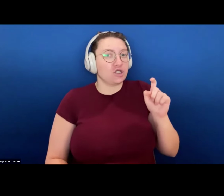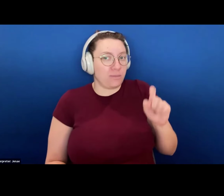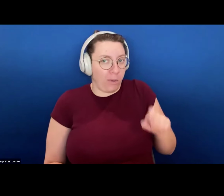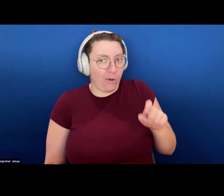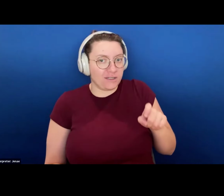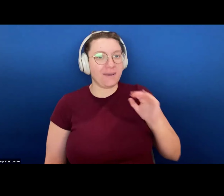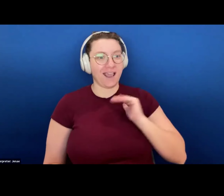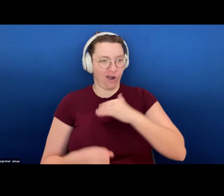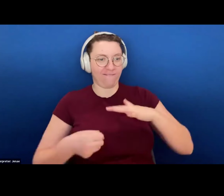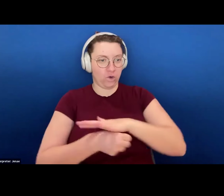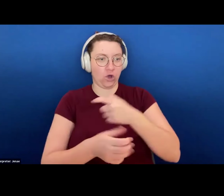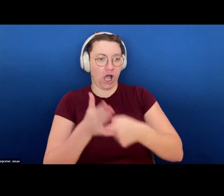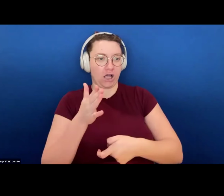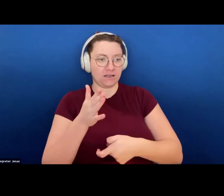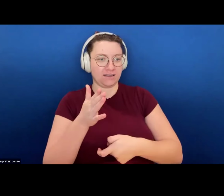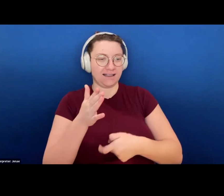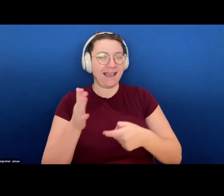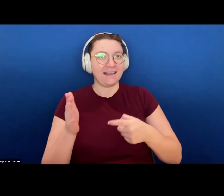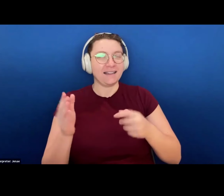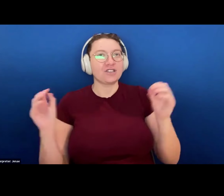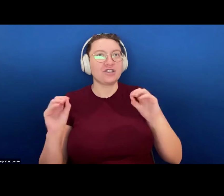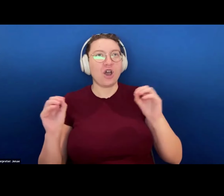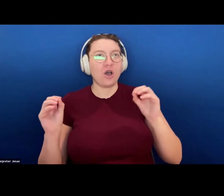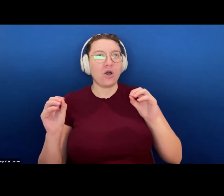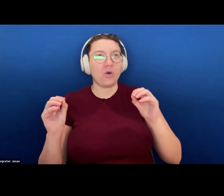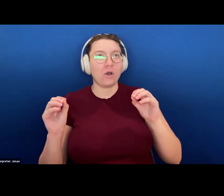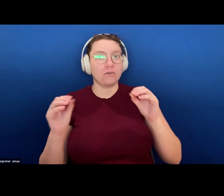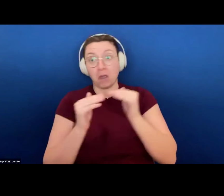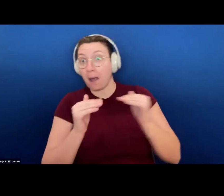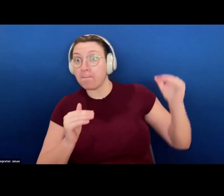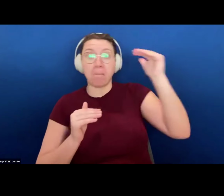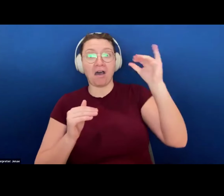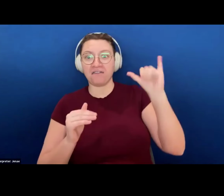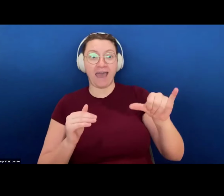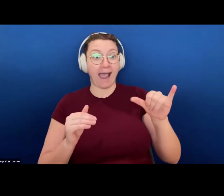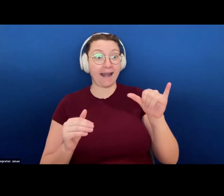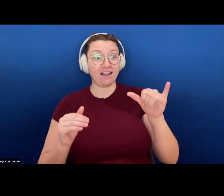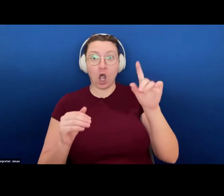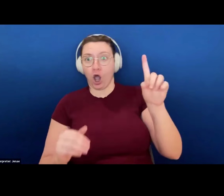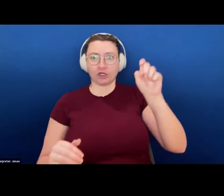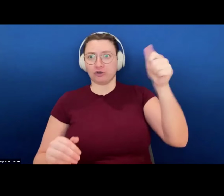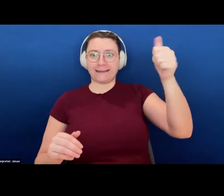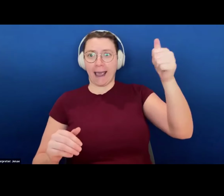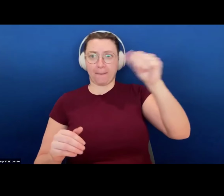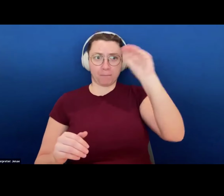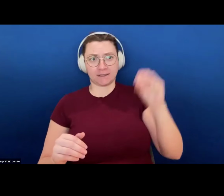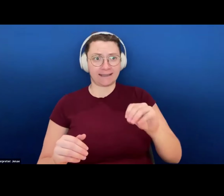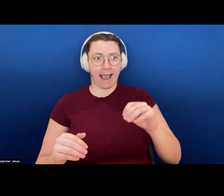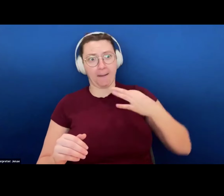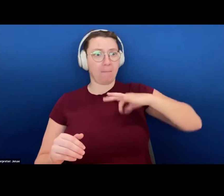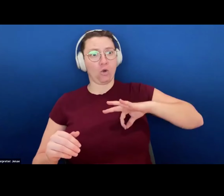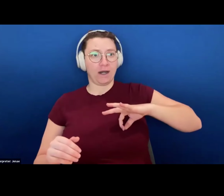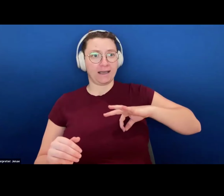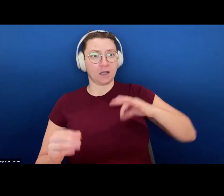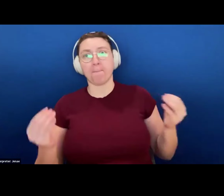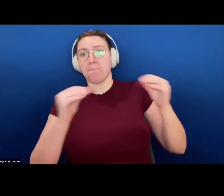our full costs. So there's not an additional amount above that you're thinking, oh, it's an incentive, it's a bonus. I can get more